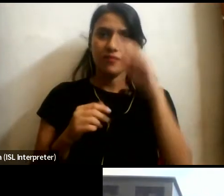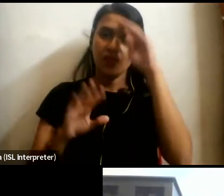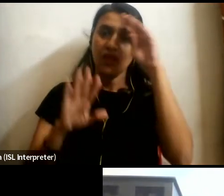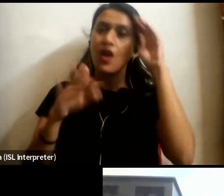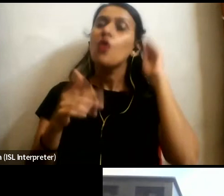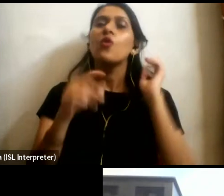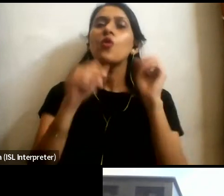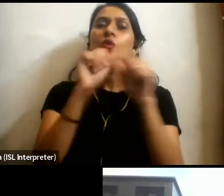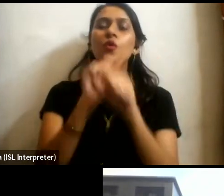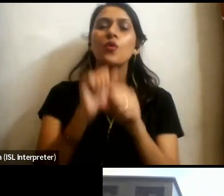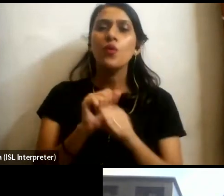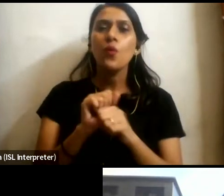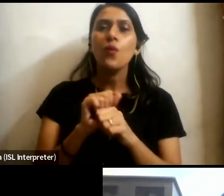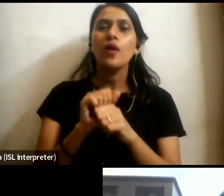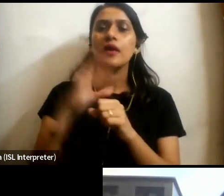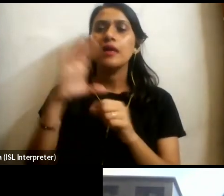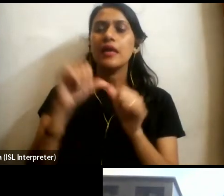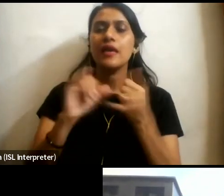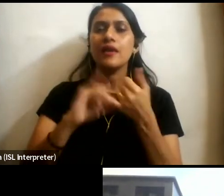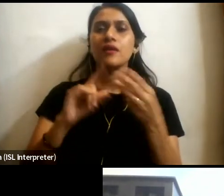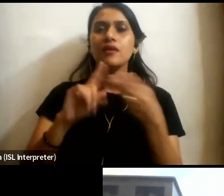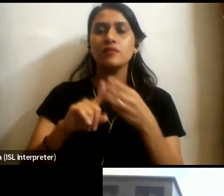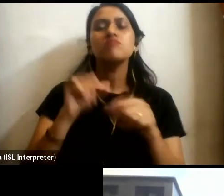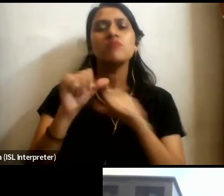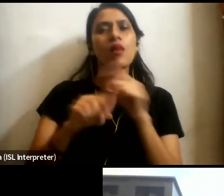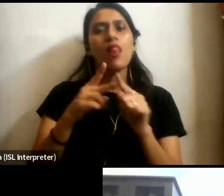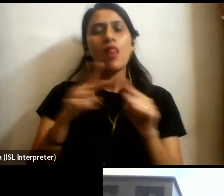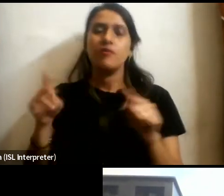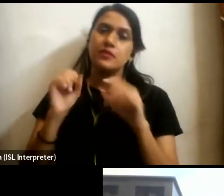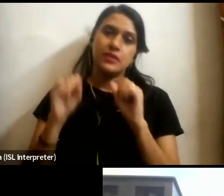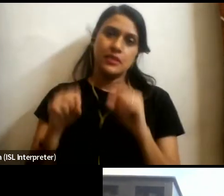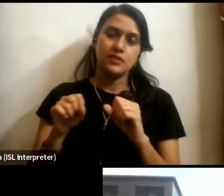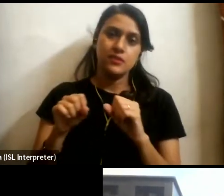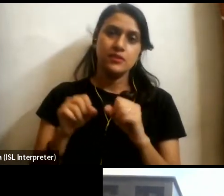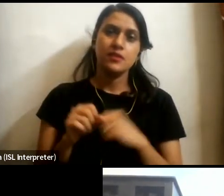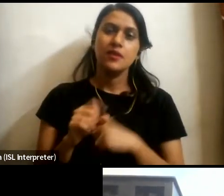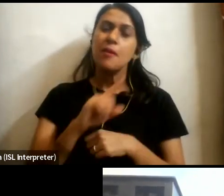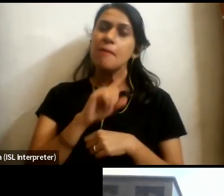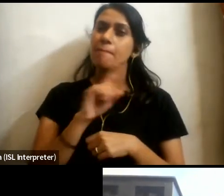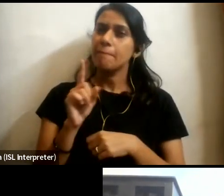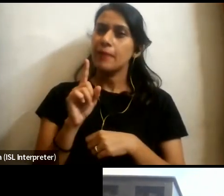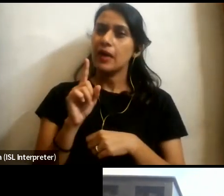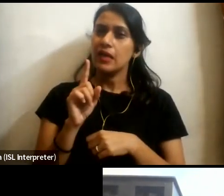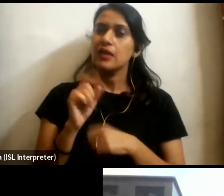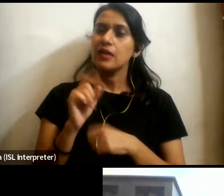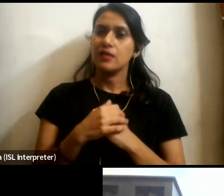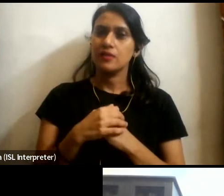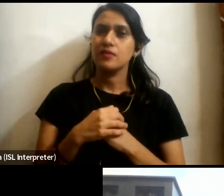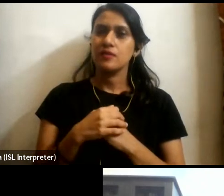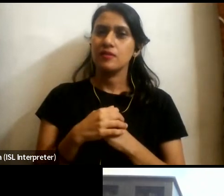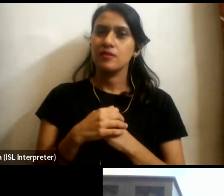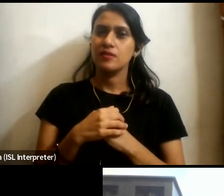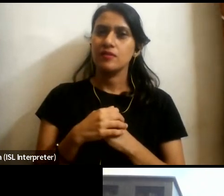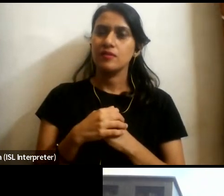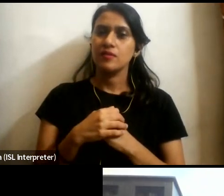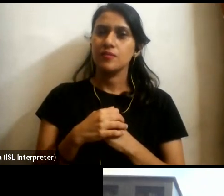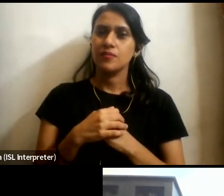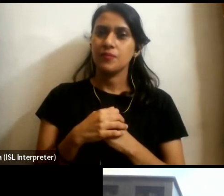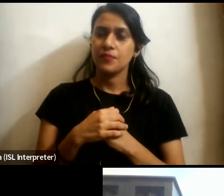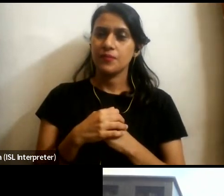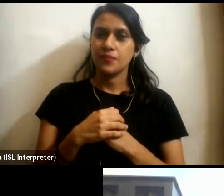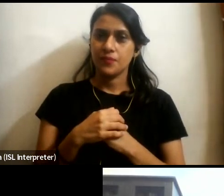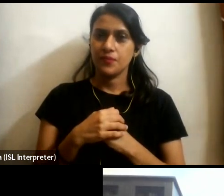case assignment, so on and so forth. But I come from a position